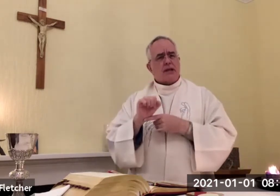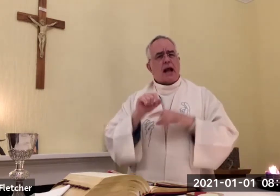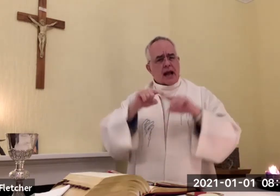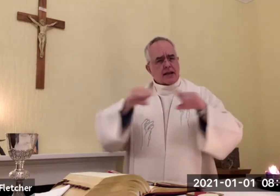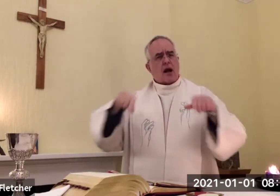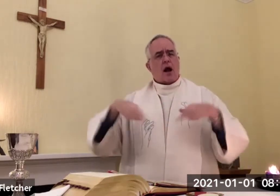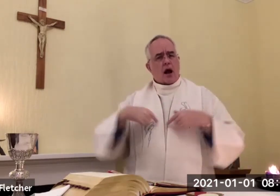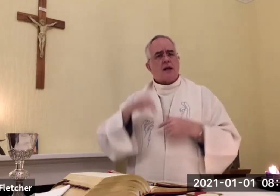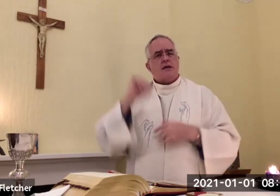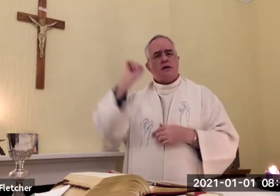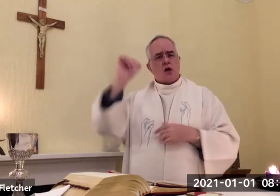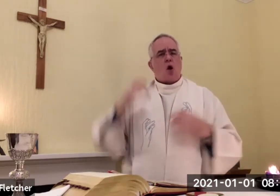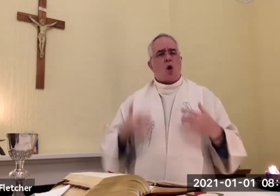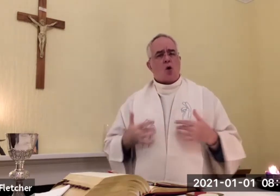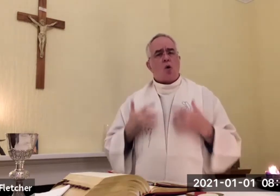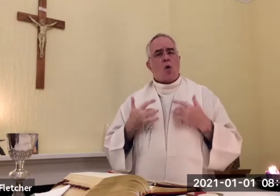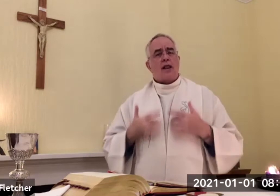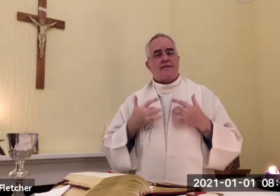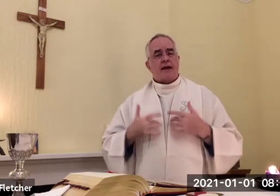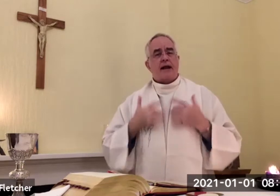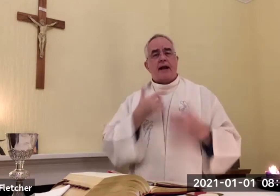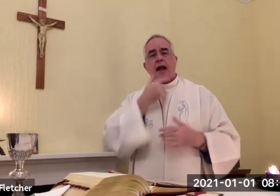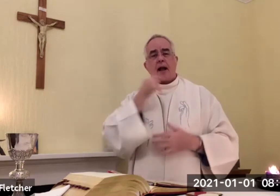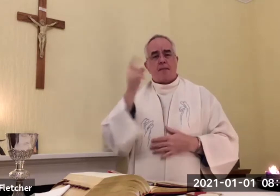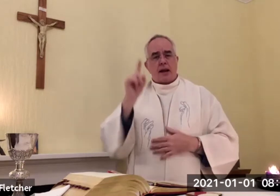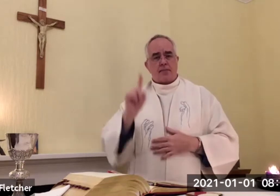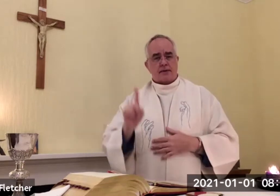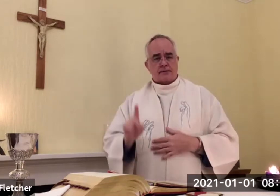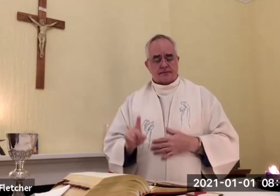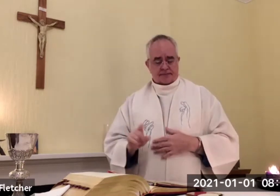Protect us, your living people.